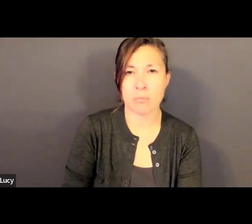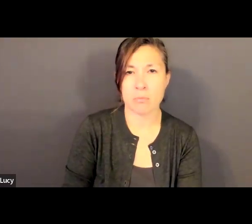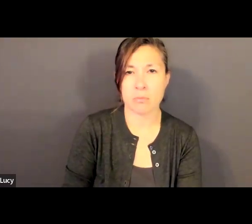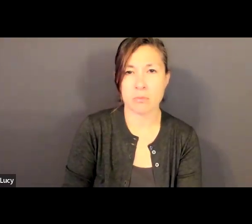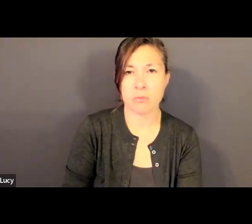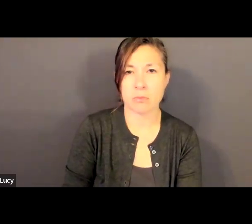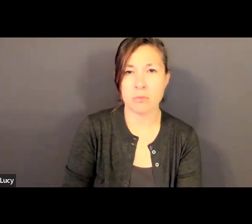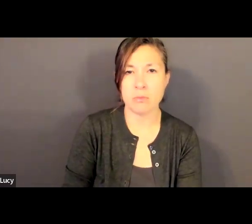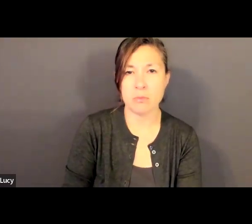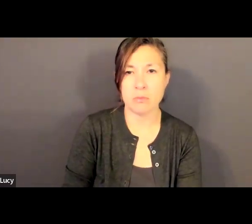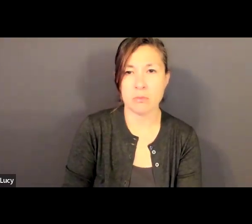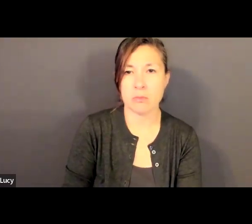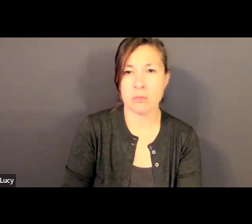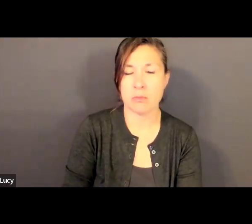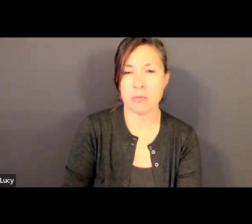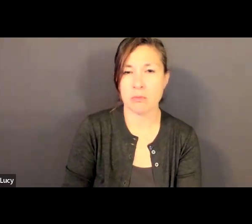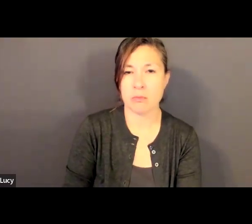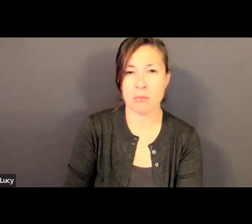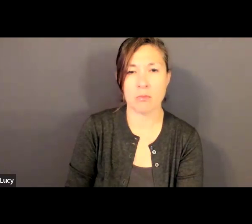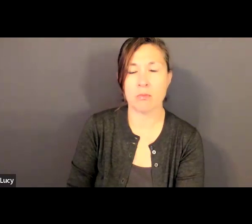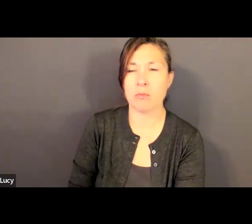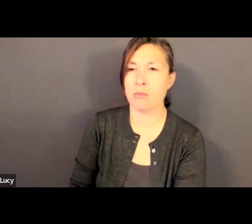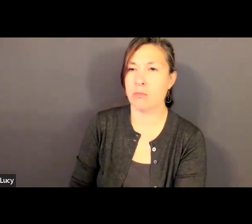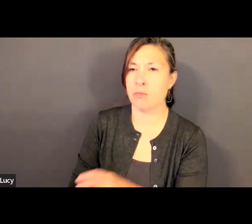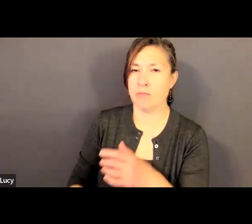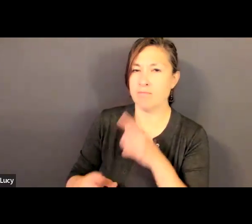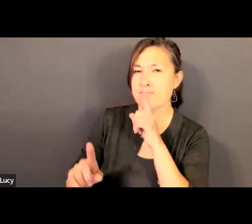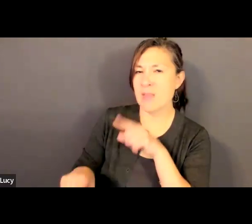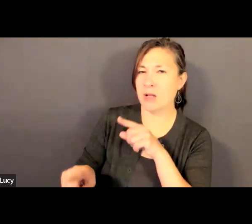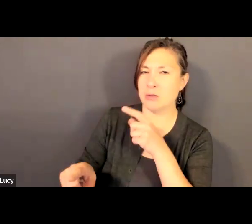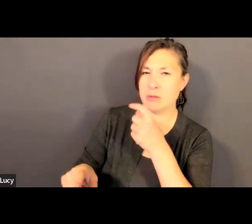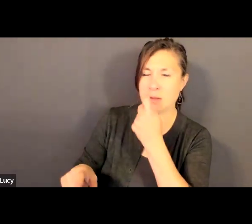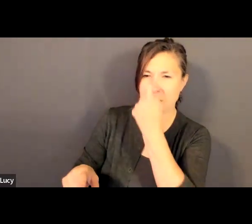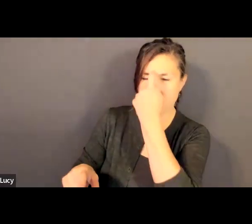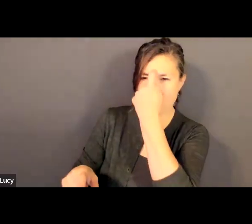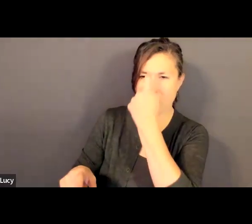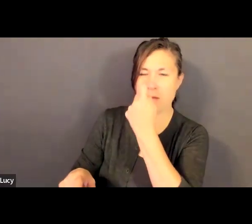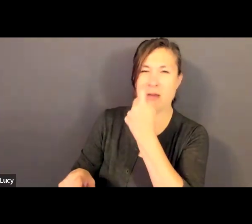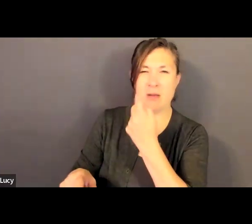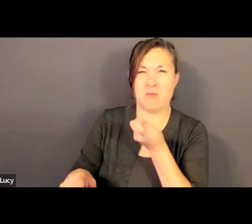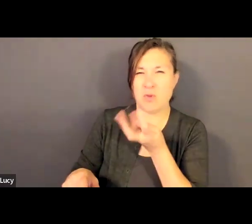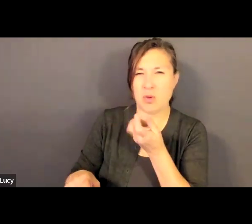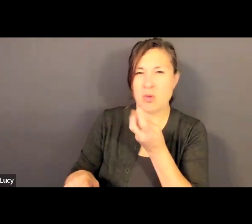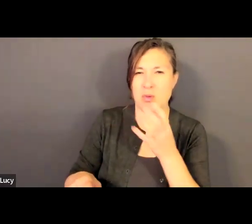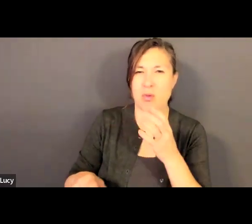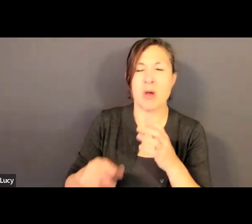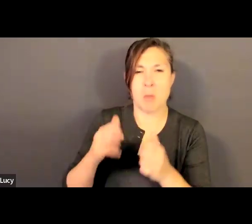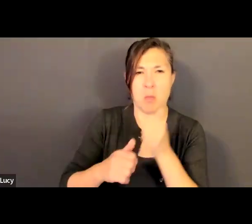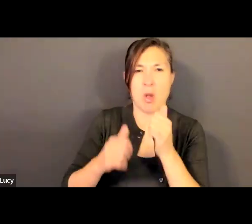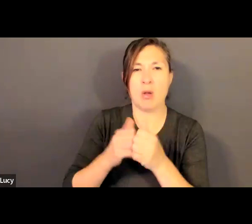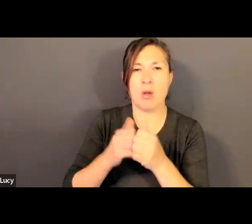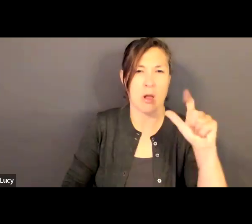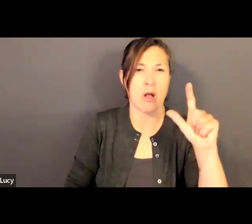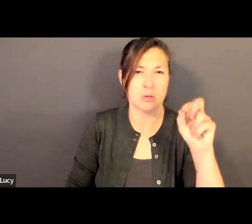So just top of my head, there's a handful. I would say most of our alternative ed schools would qualify in